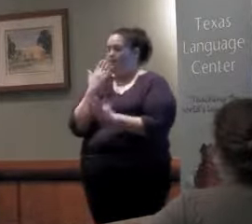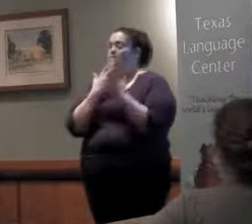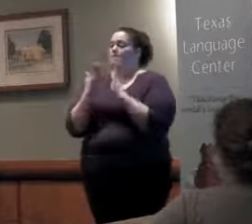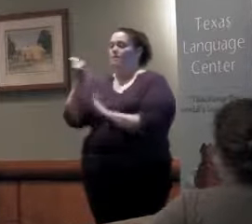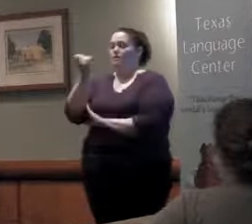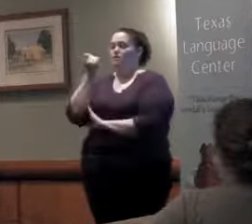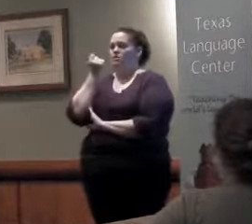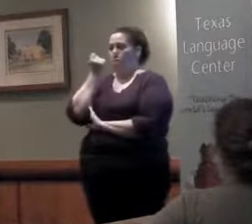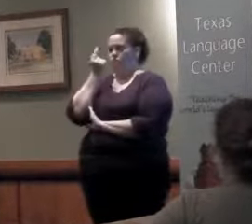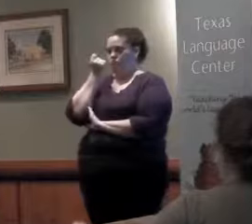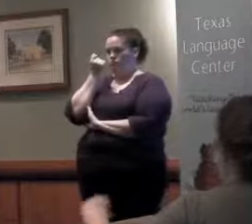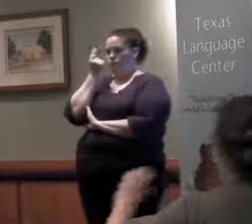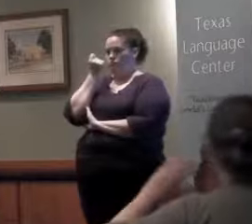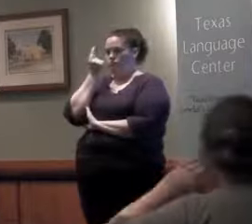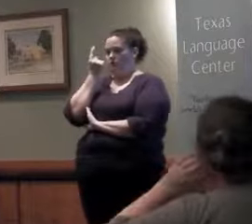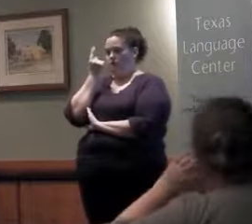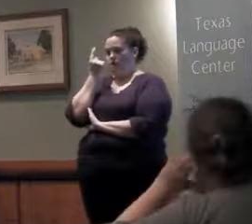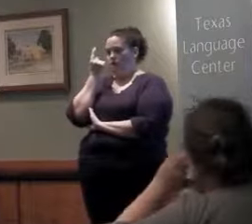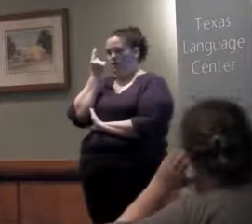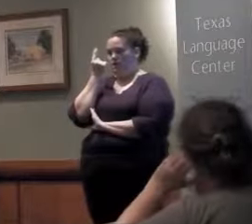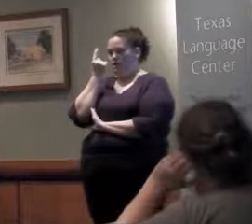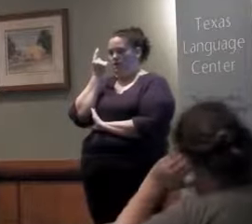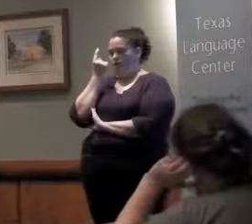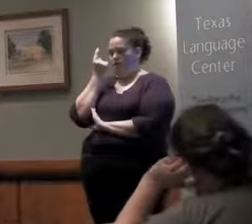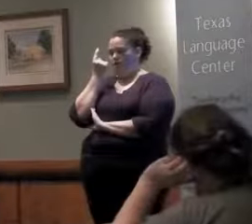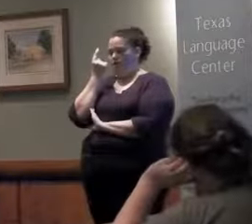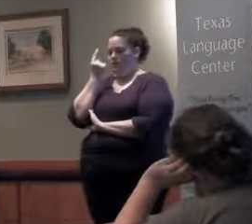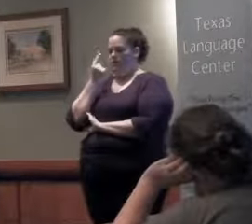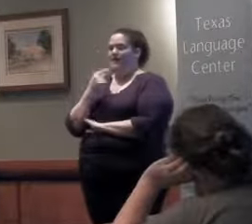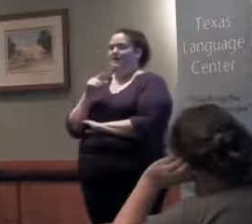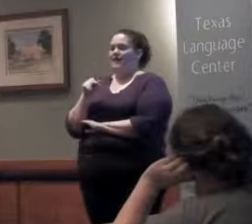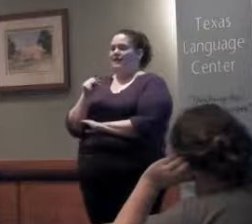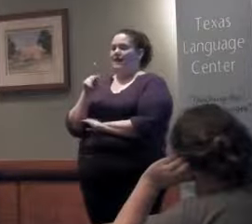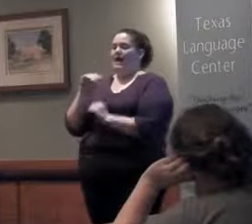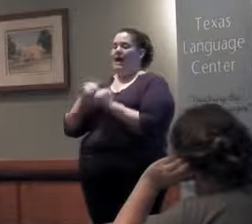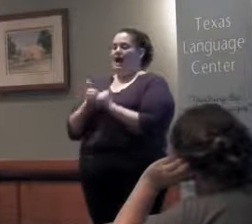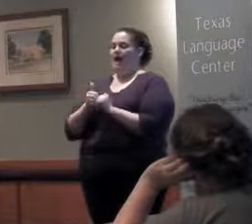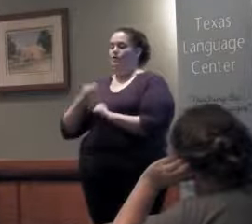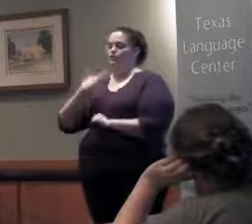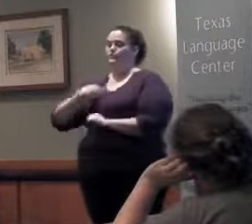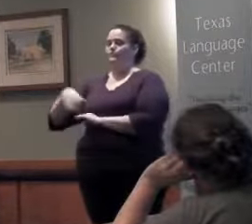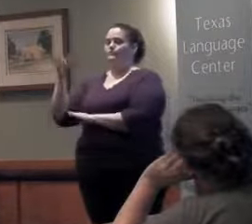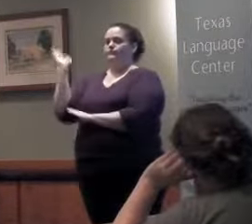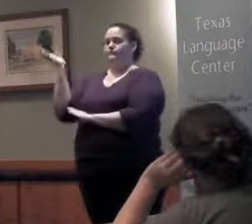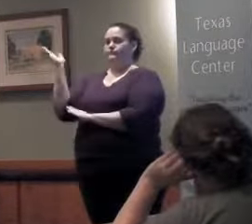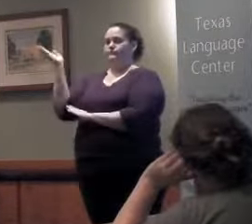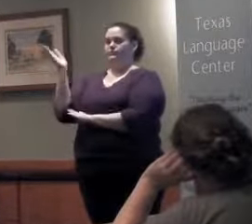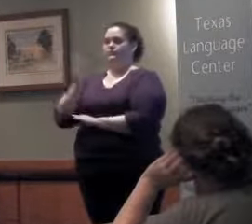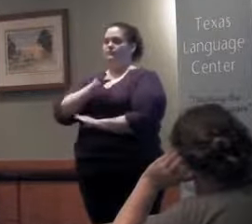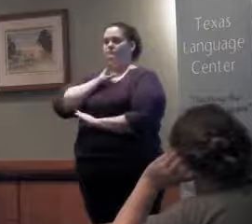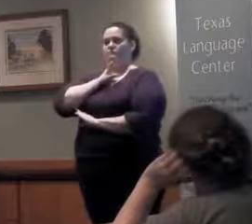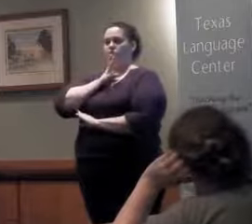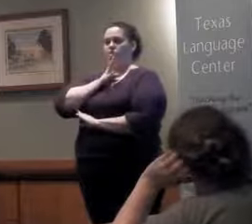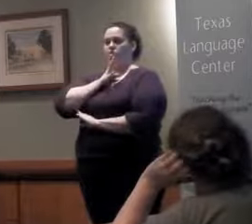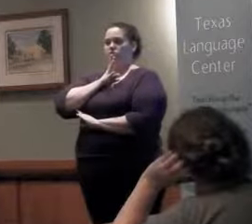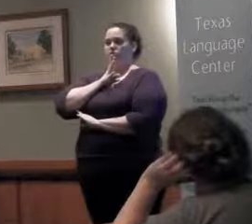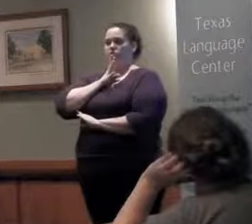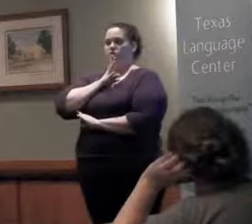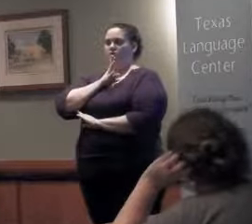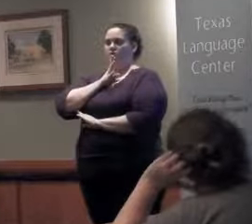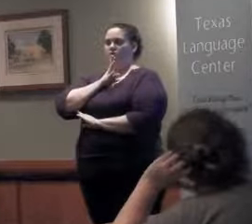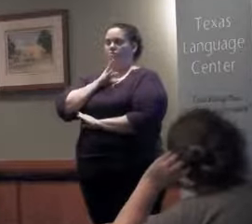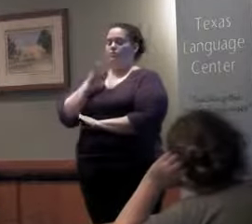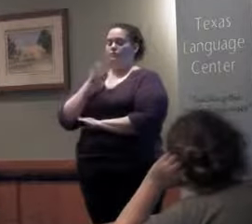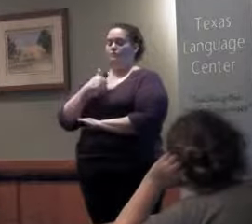understand how keynote addresses are delivered in ASL, how someone talks about